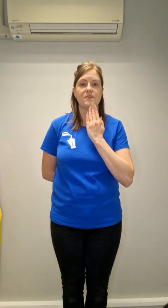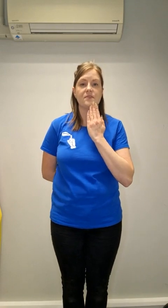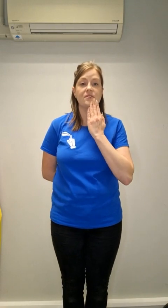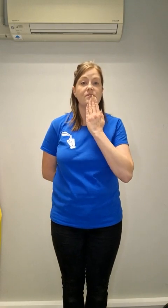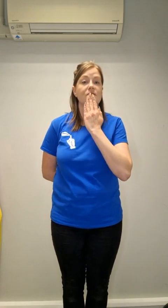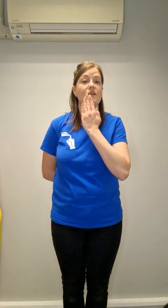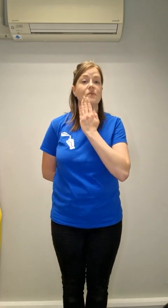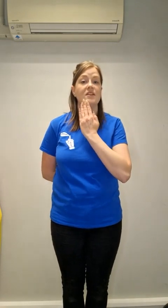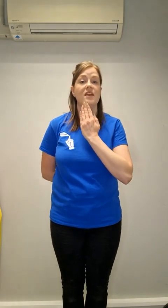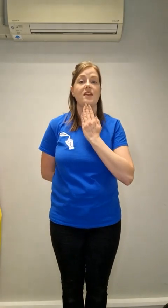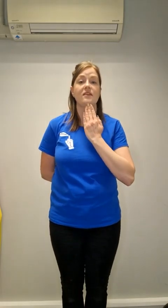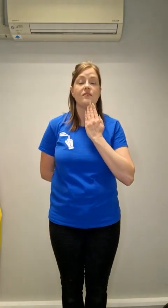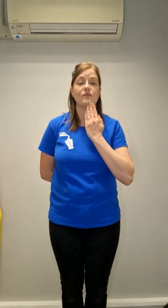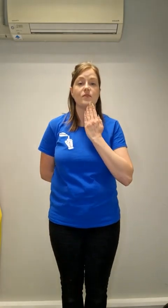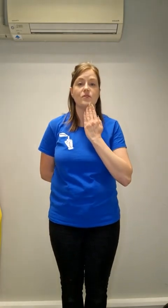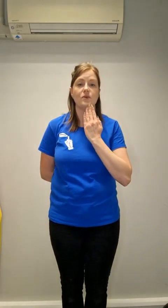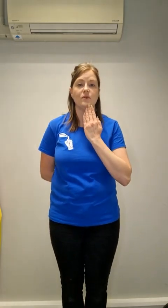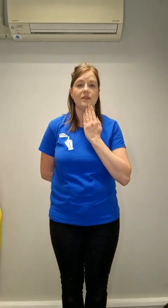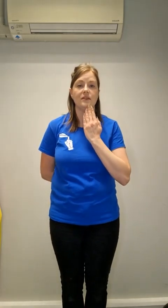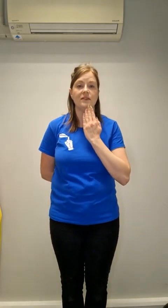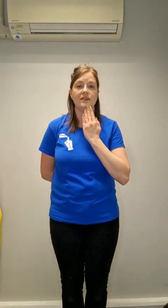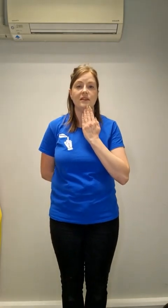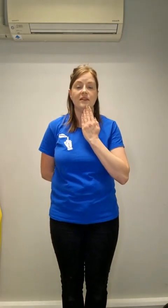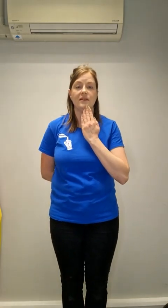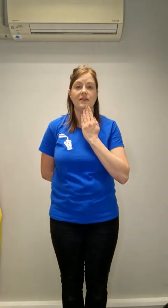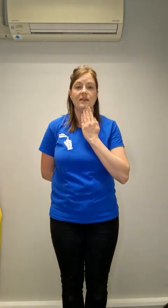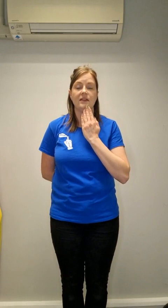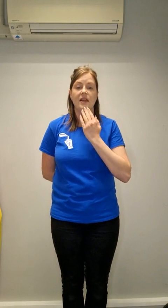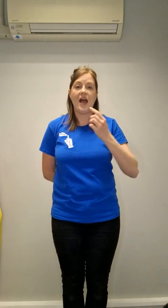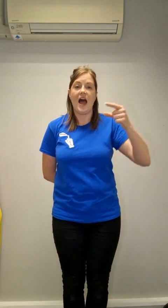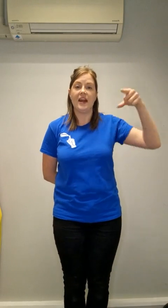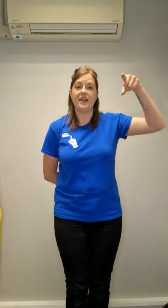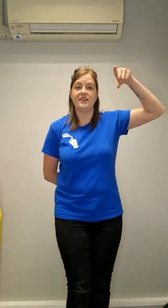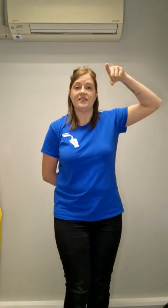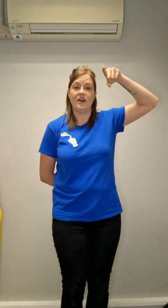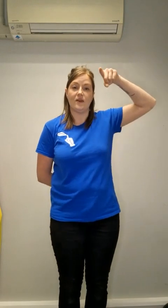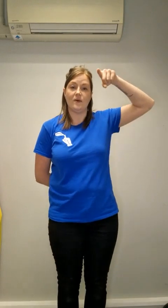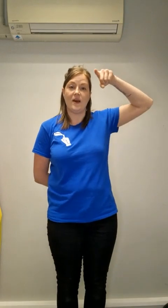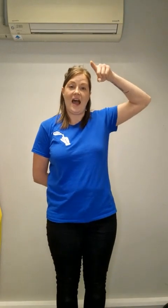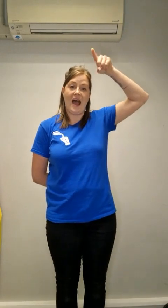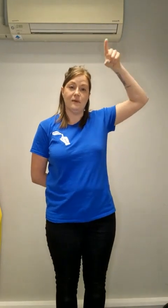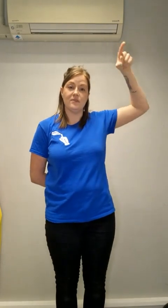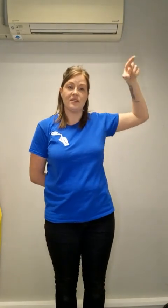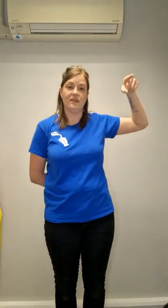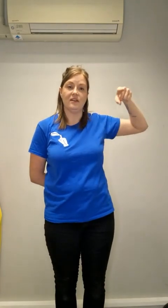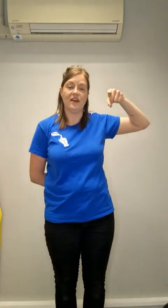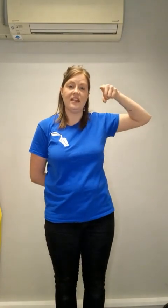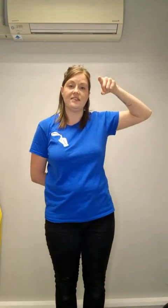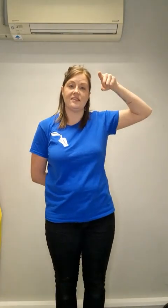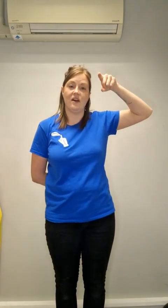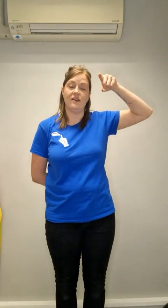it circles in for school. And it can circle out, like in the sign for